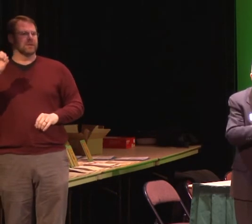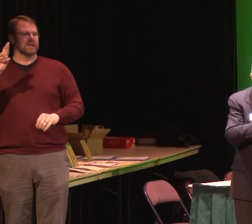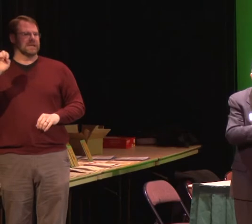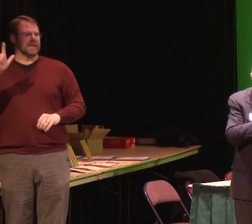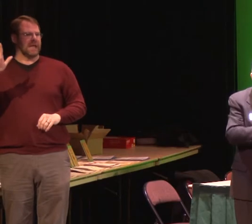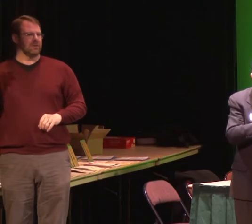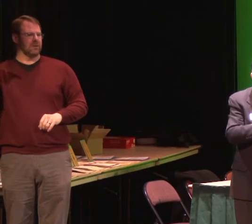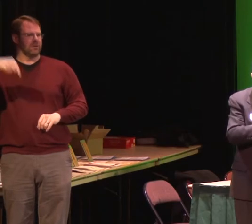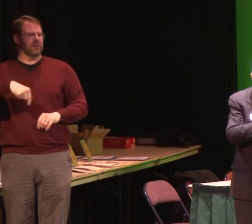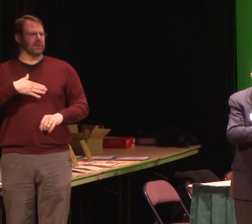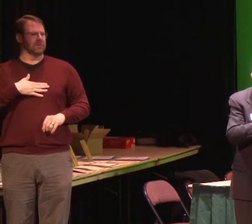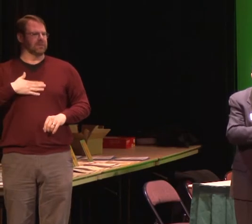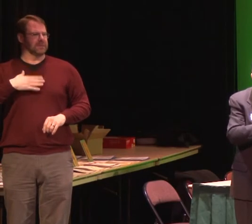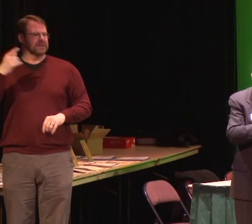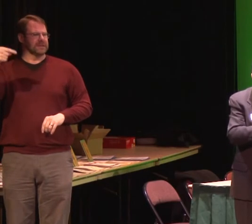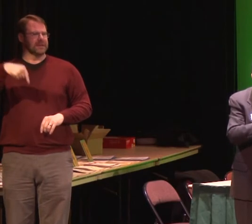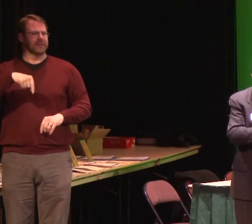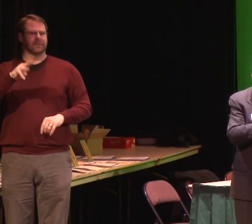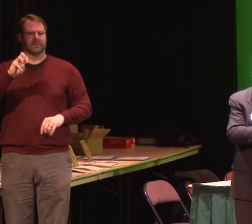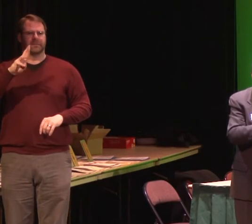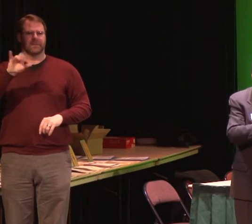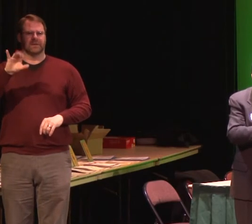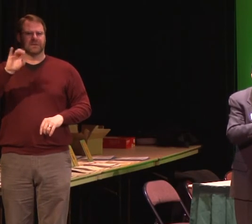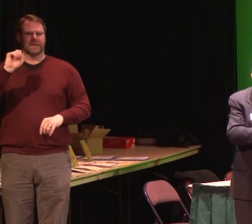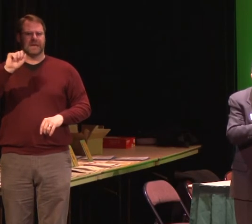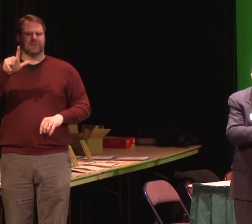come up and receive your certificate, please?